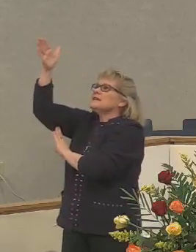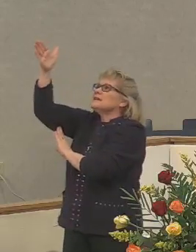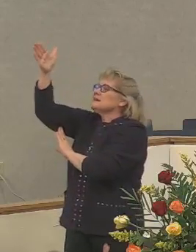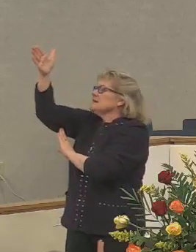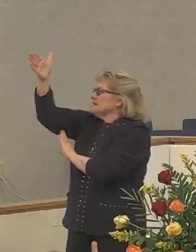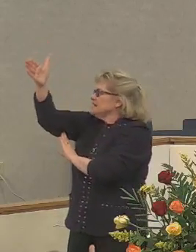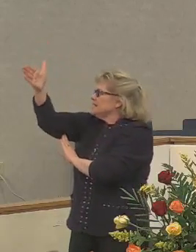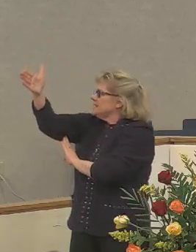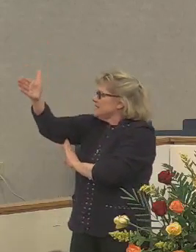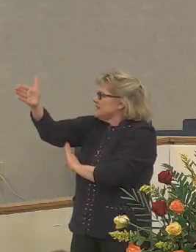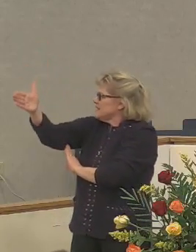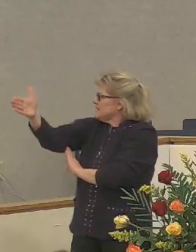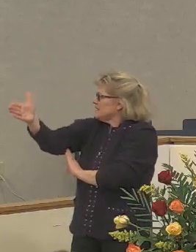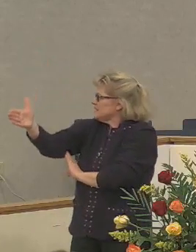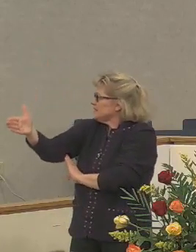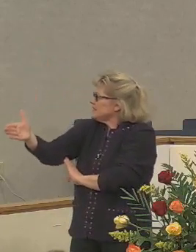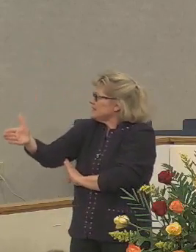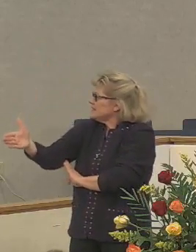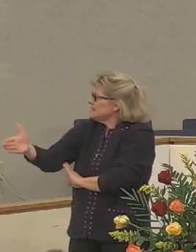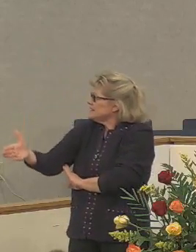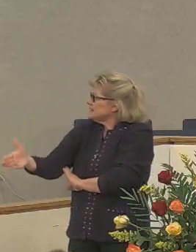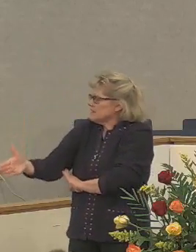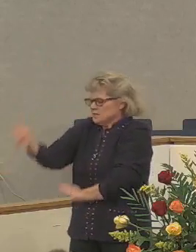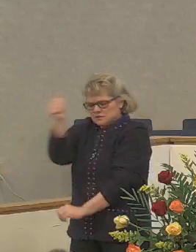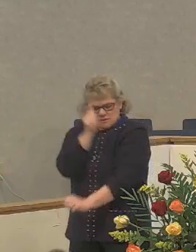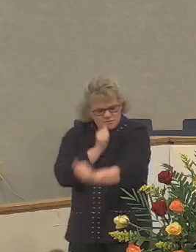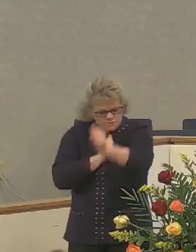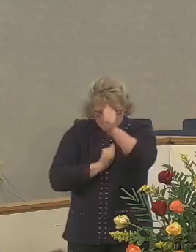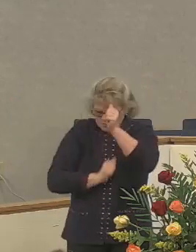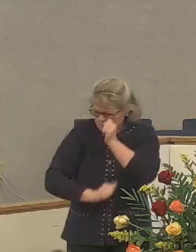be. No more sorrow.